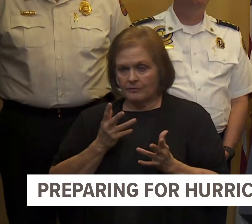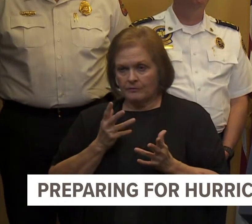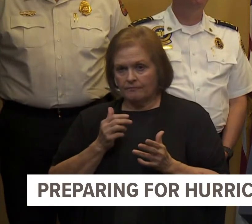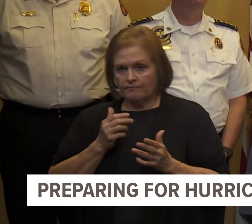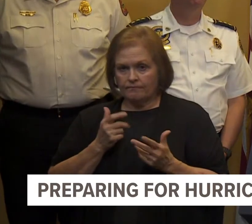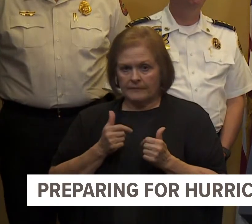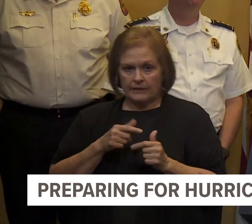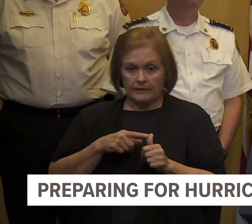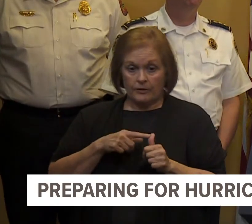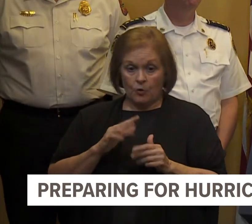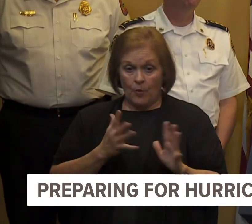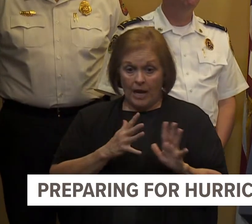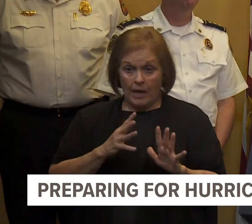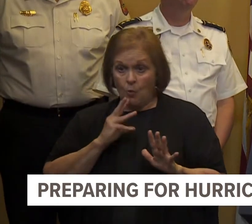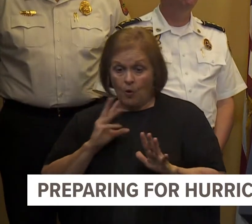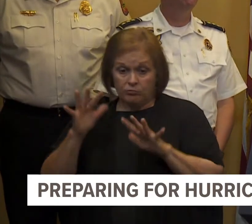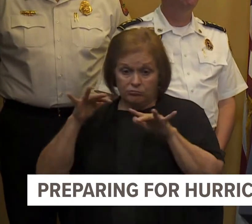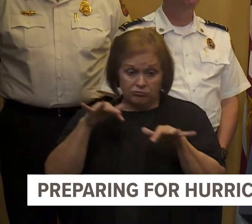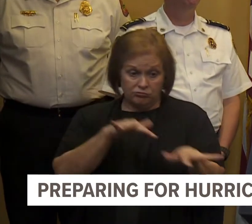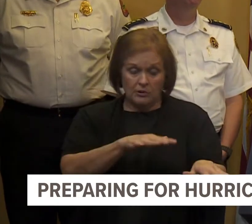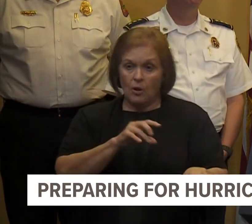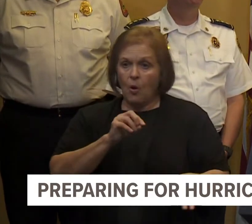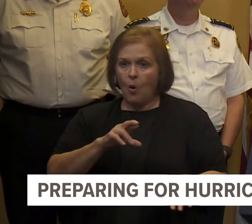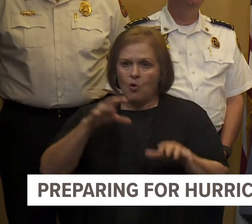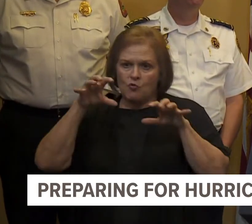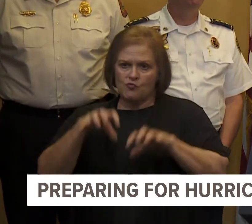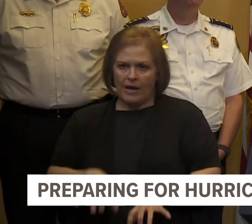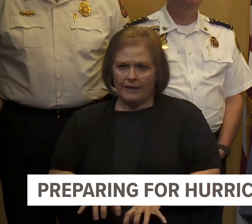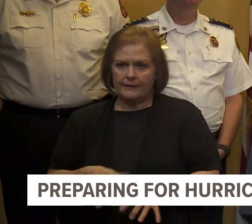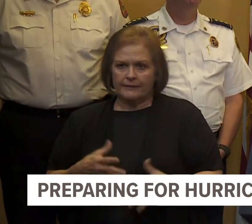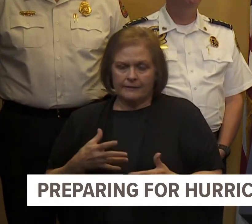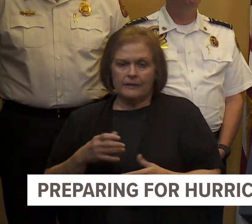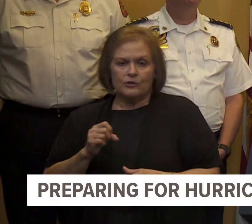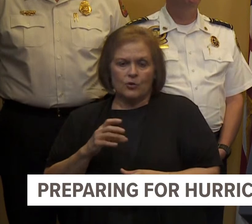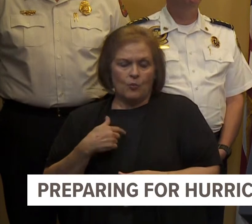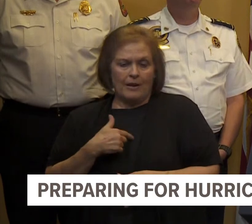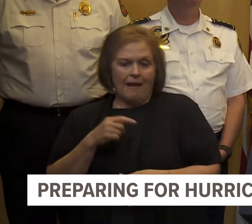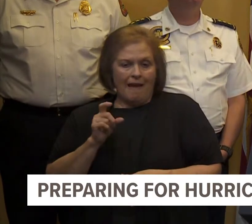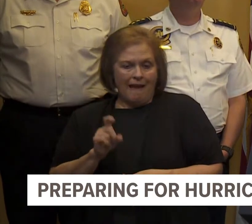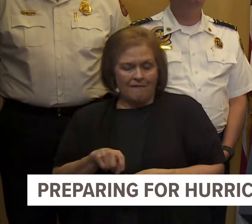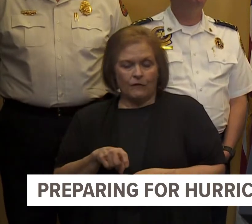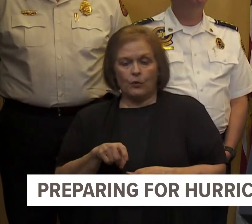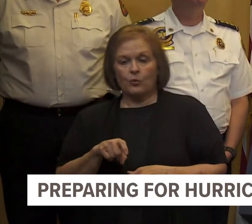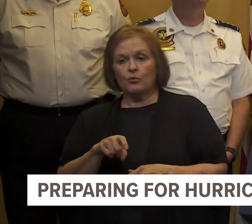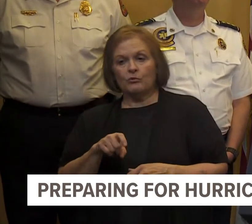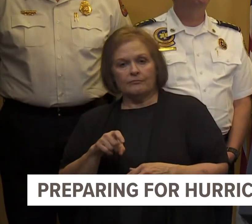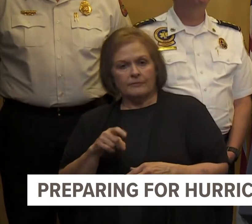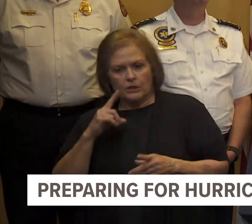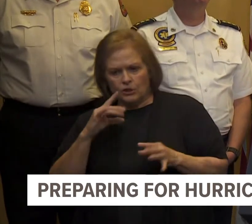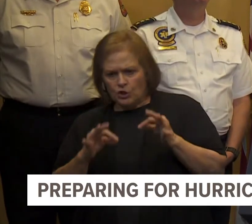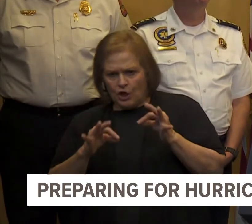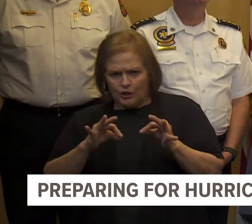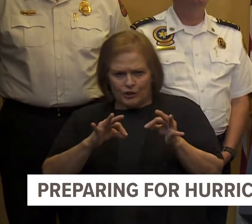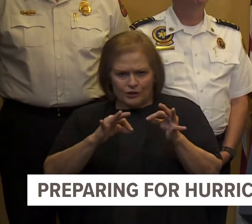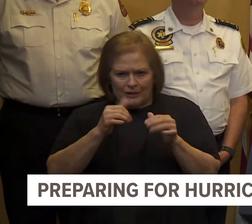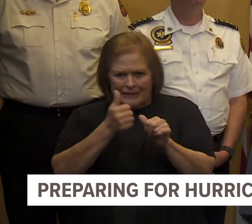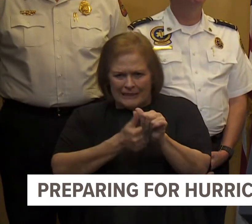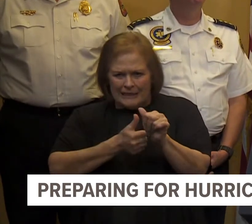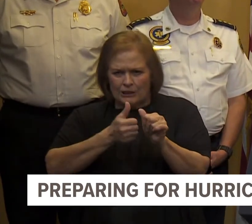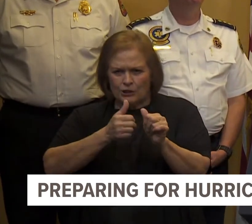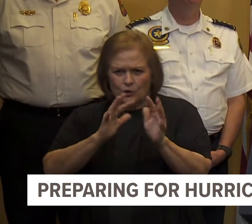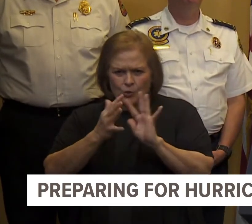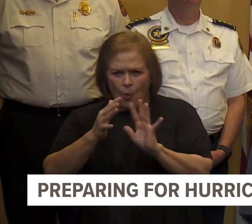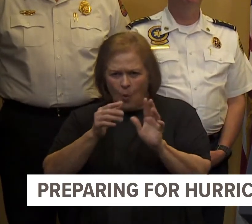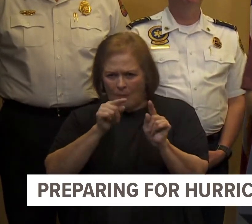the wind-driven water or it's the rainfall. And so we have to basically judge every storm on its own